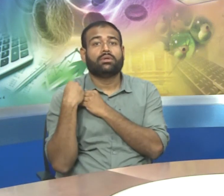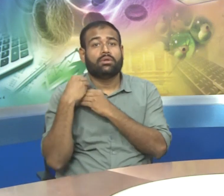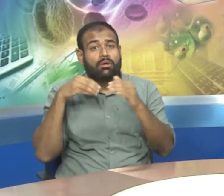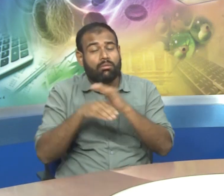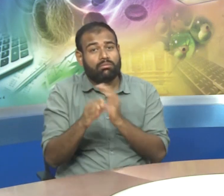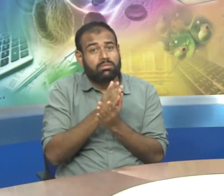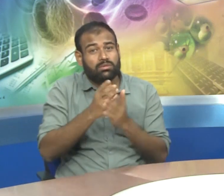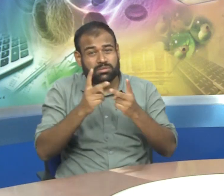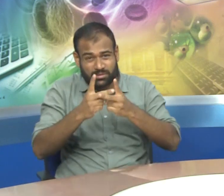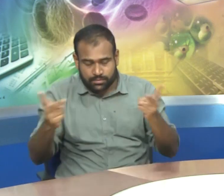All these